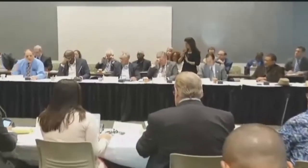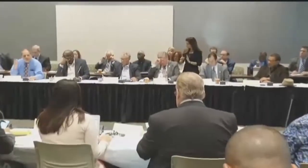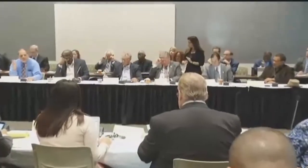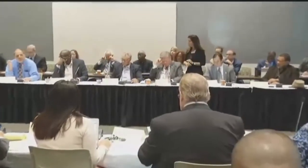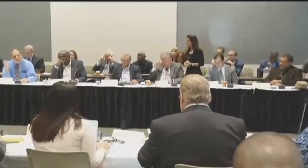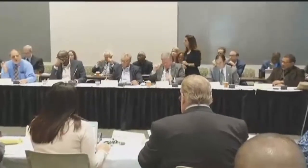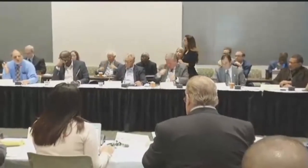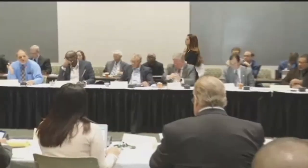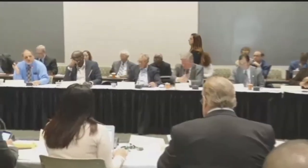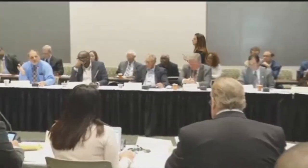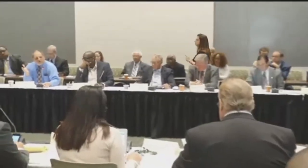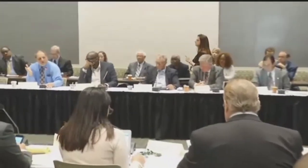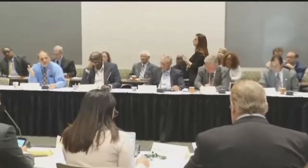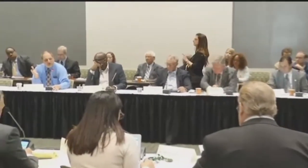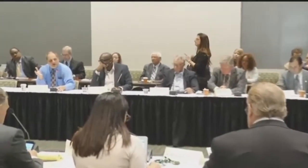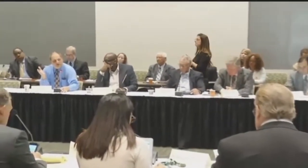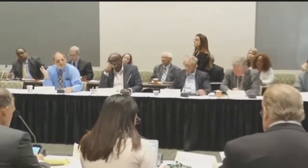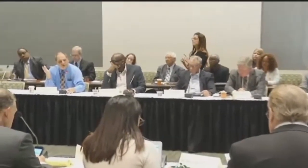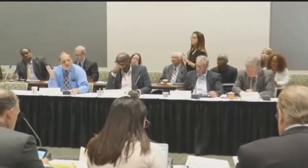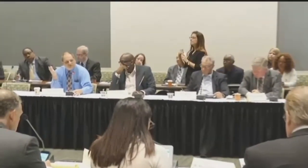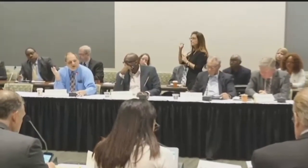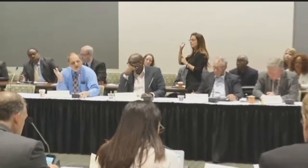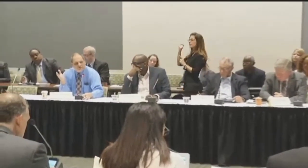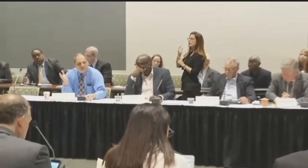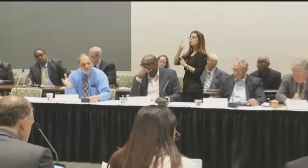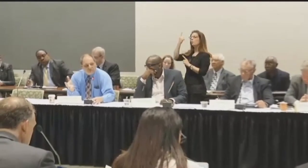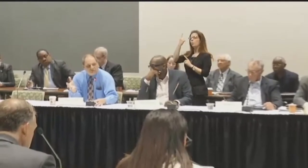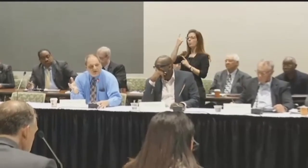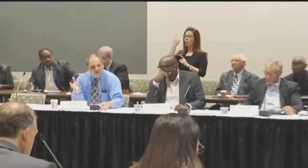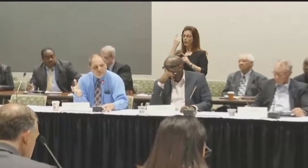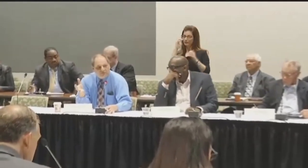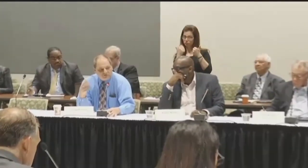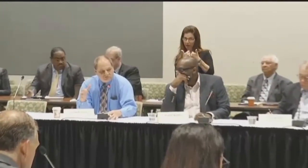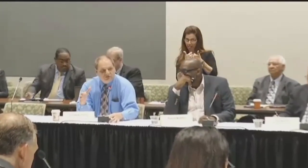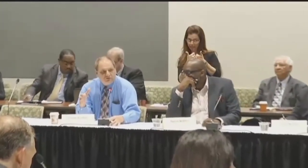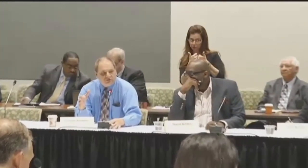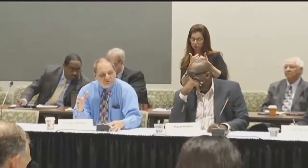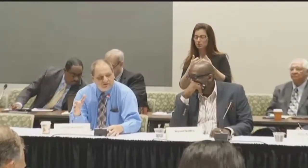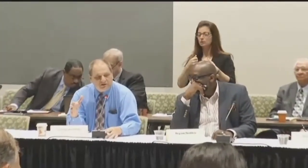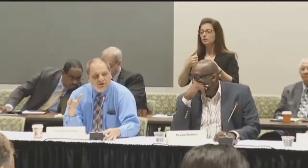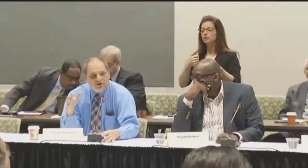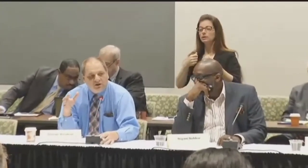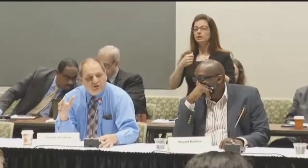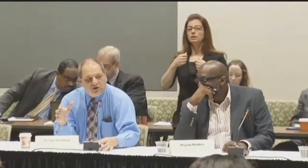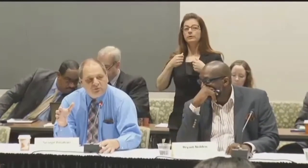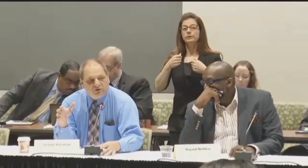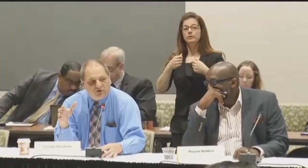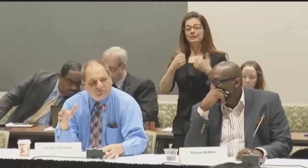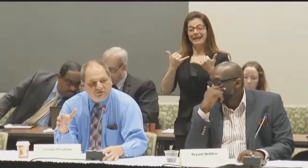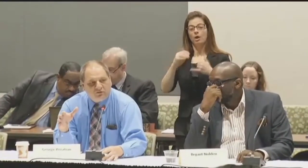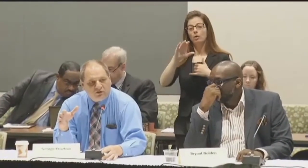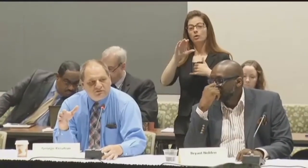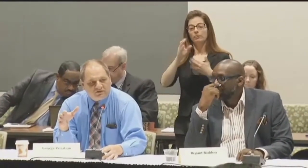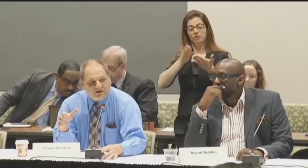Well, one of the challenges that we have is as the service line efforts continue in the city, the number